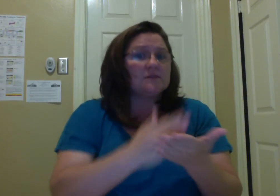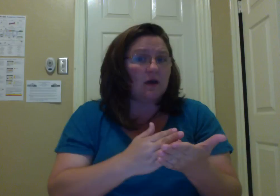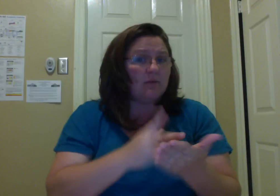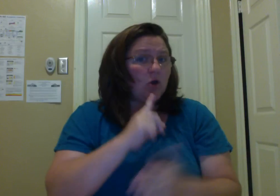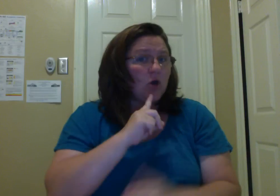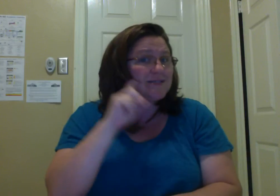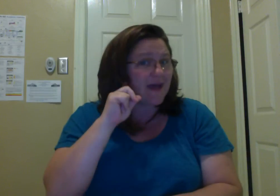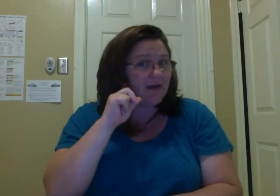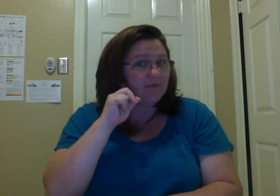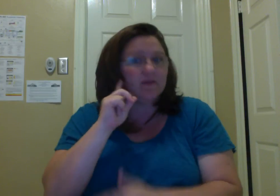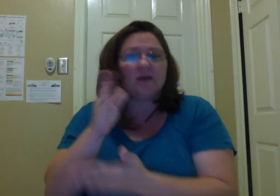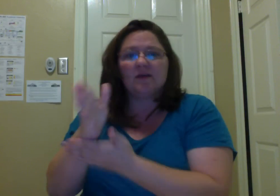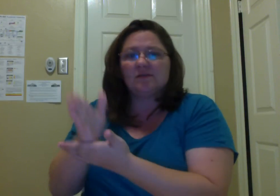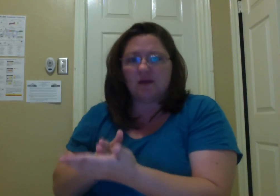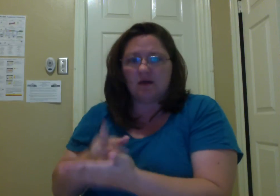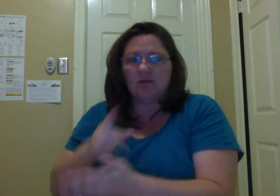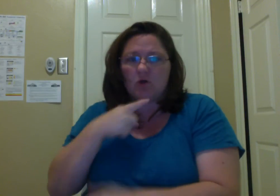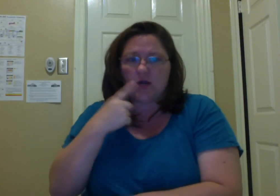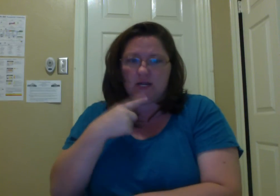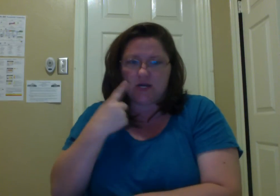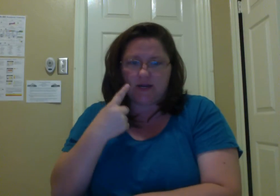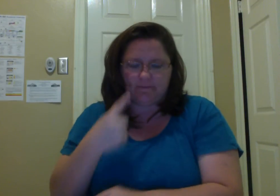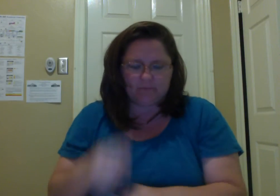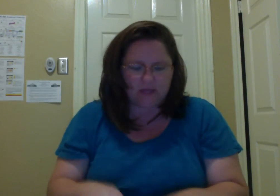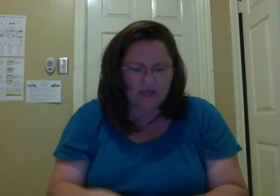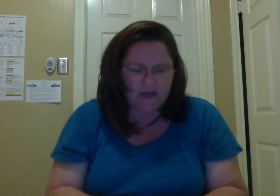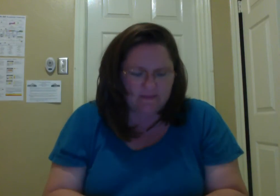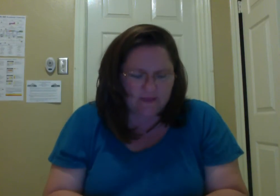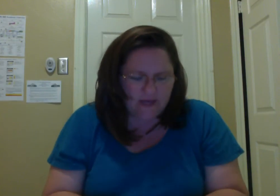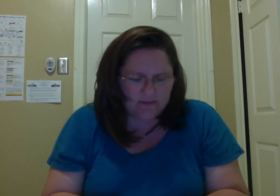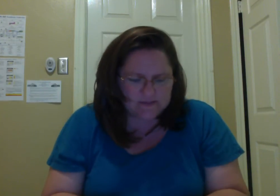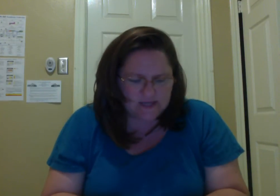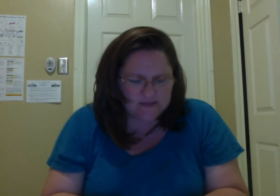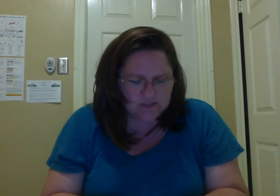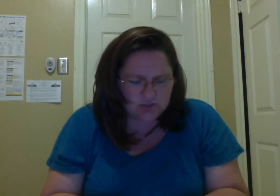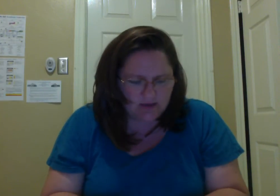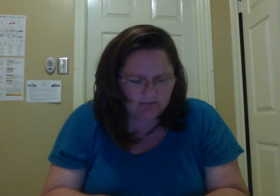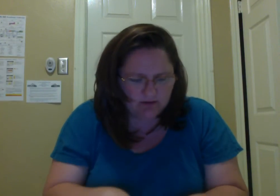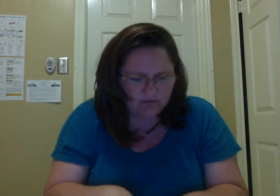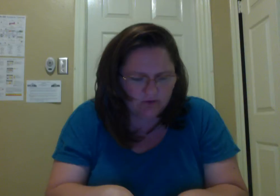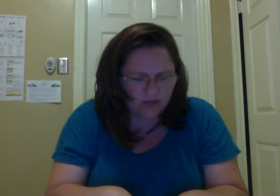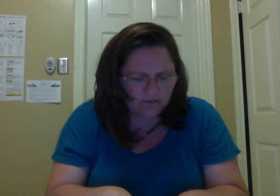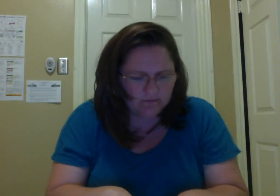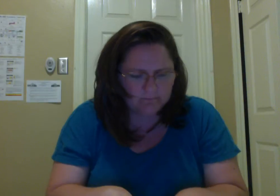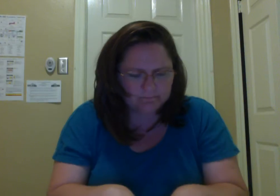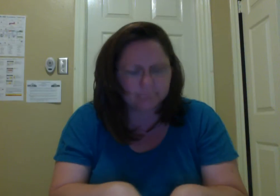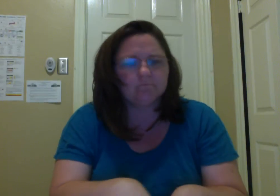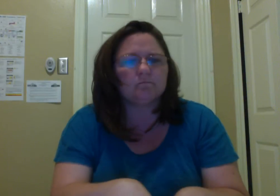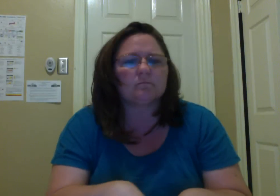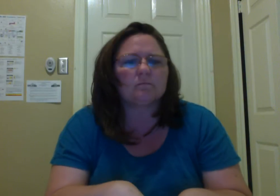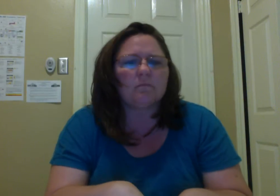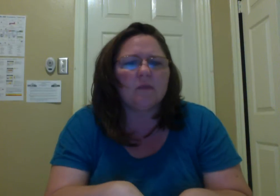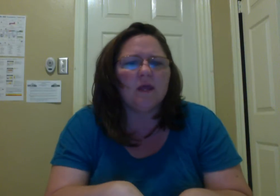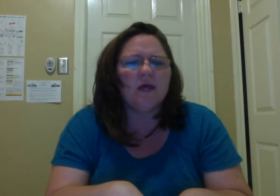some are deaf, some are hearing. And then Adam says, do you have hearing friends?